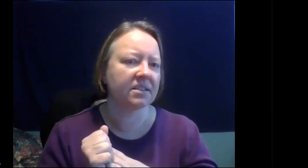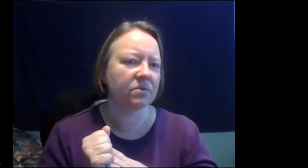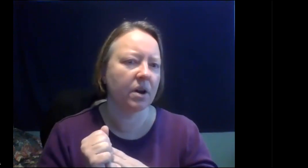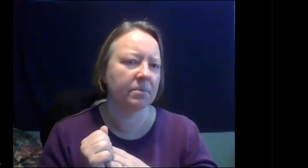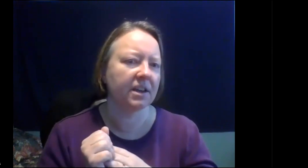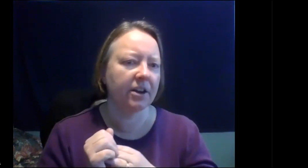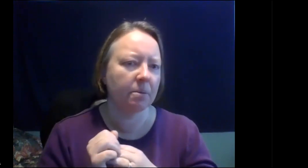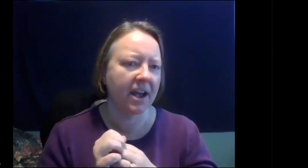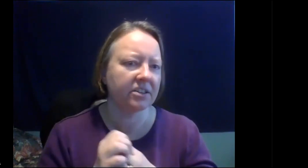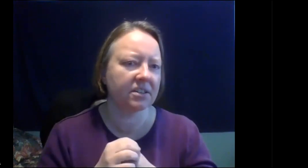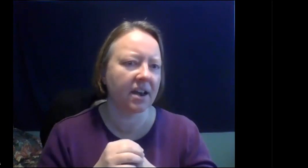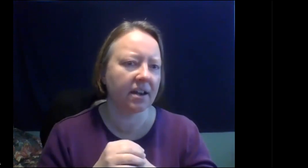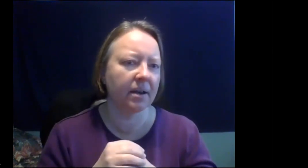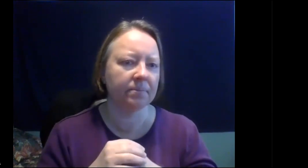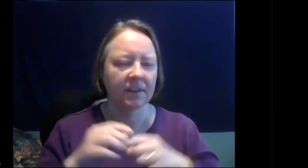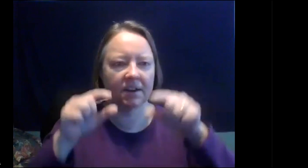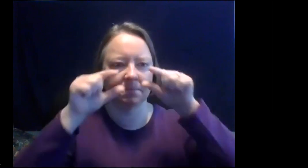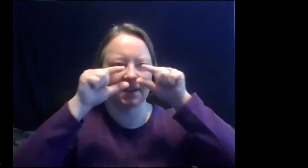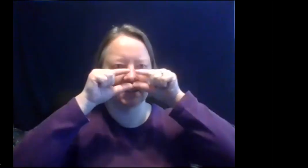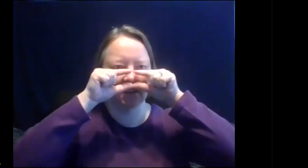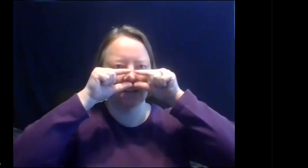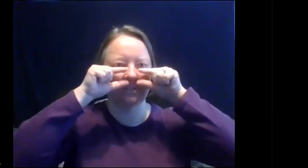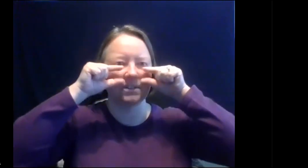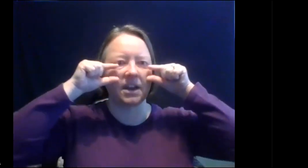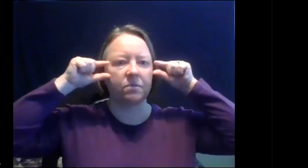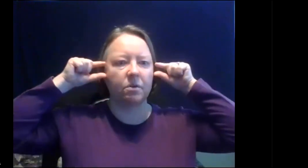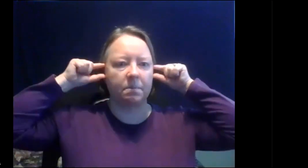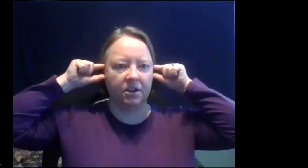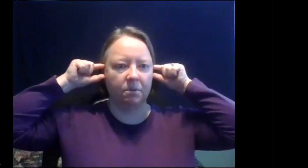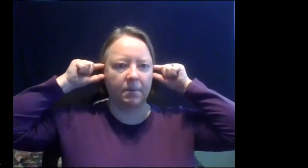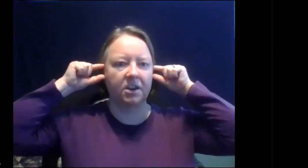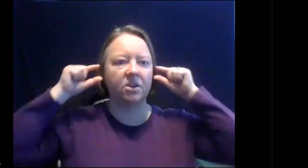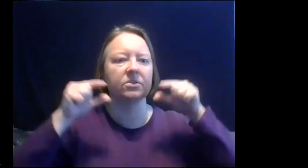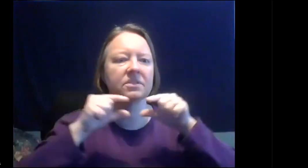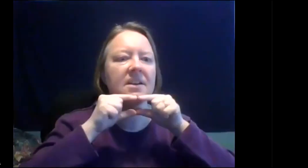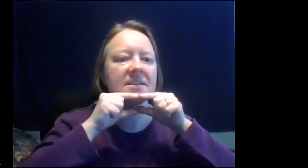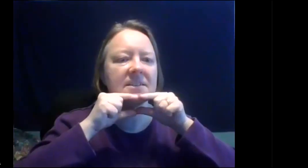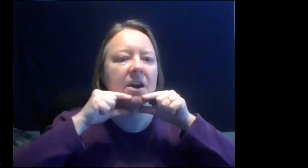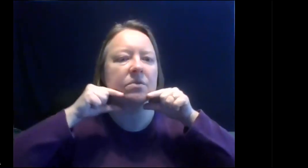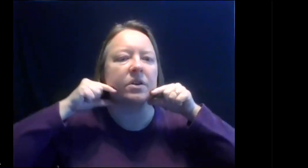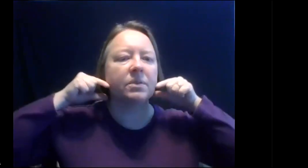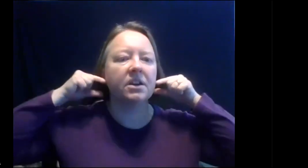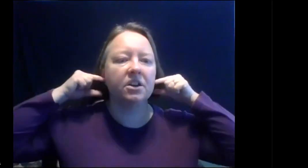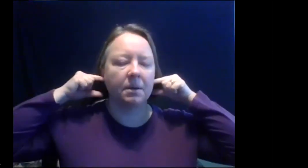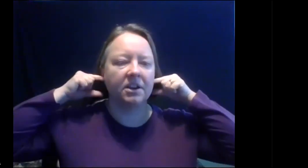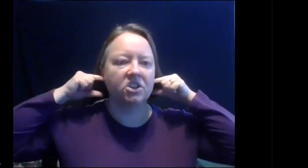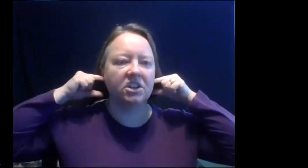masks from theclearmask.com, and it's basically, there's styrofoam up here by my nose, styrofoam down here by my